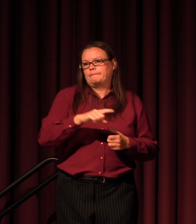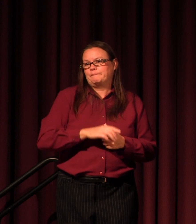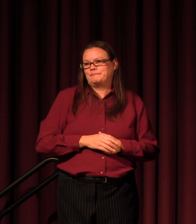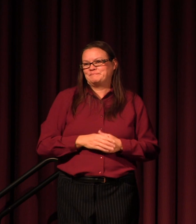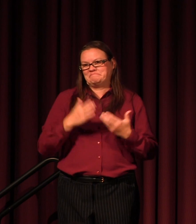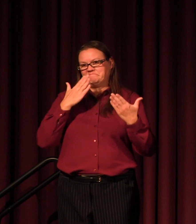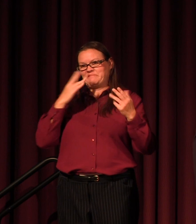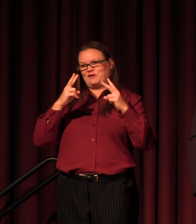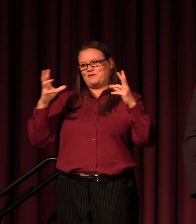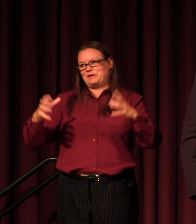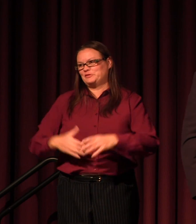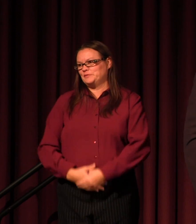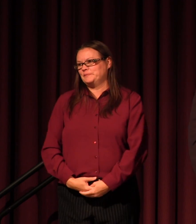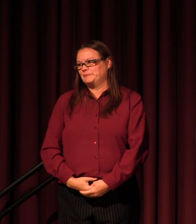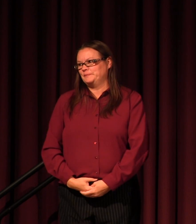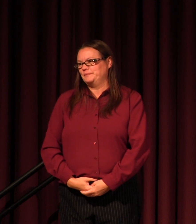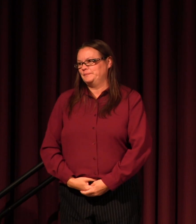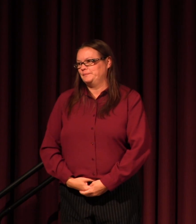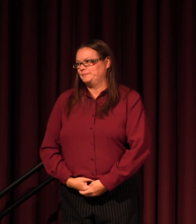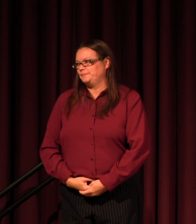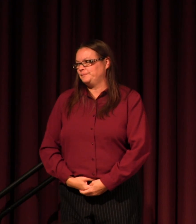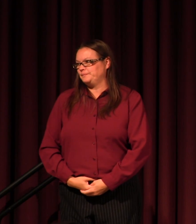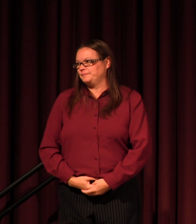Thank you very much.